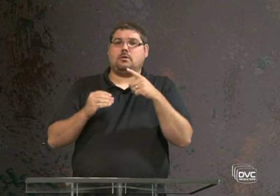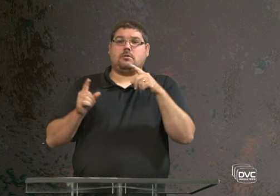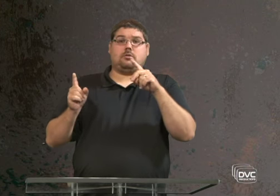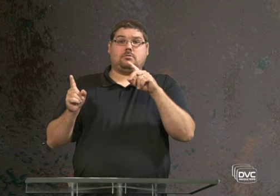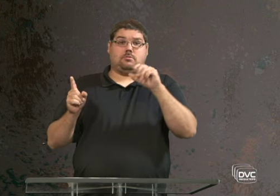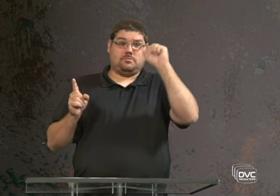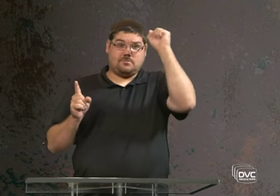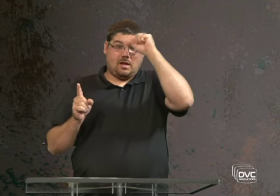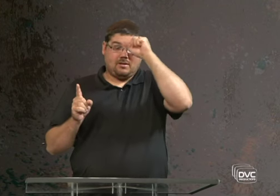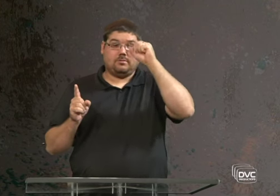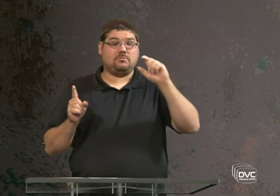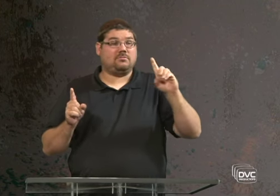Now, in this opening verse,